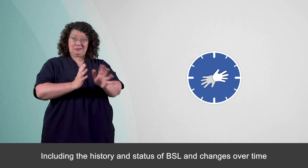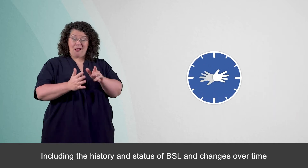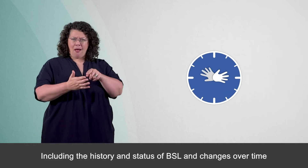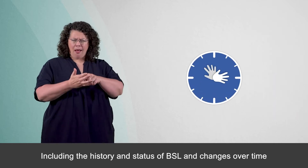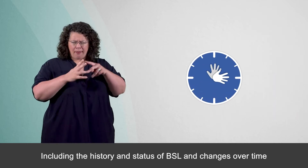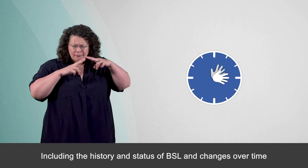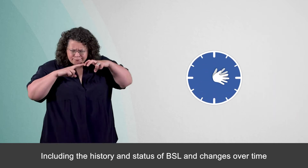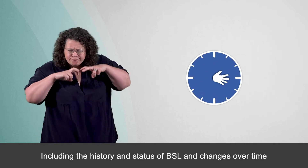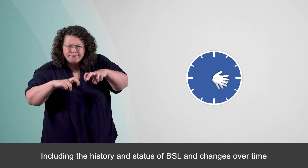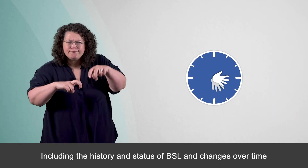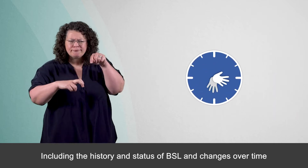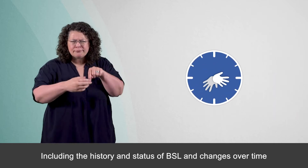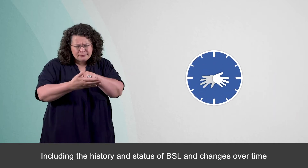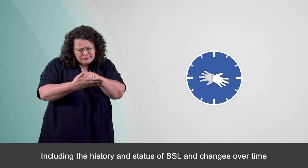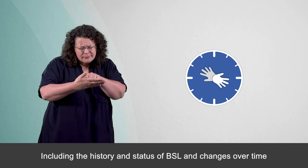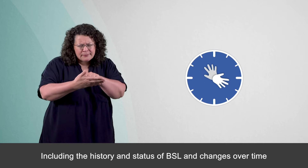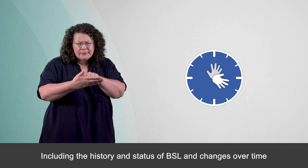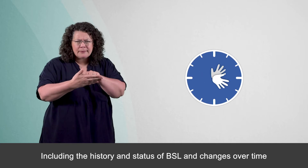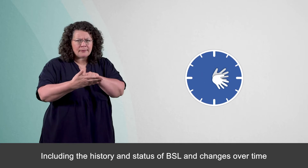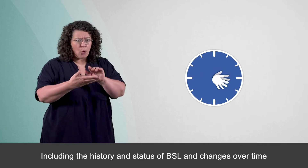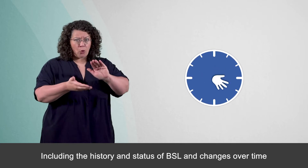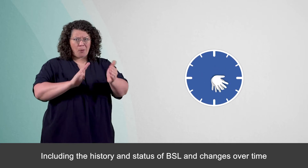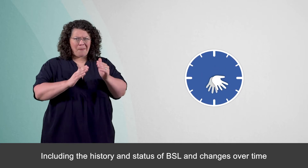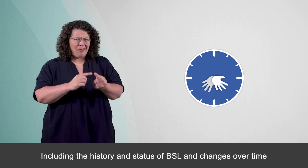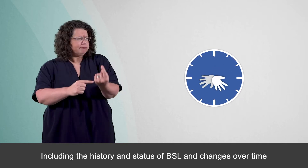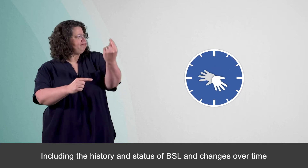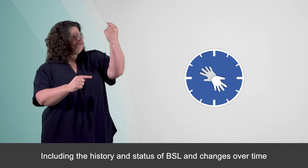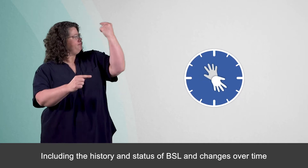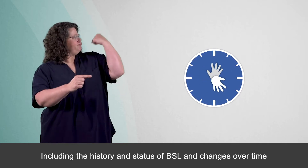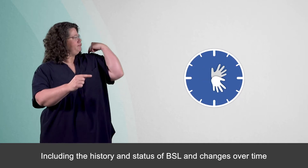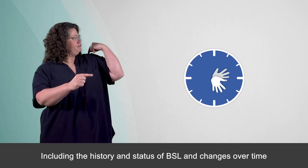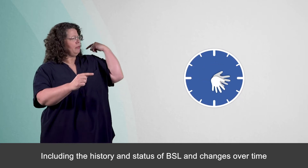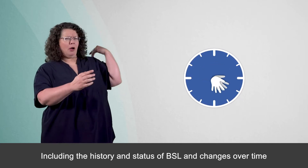Including the history and status of BSL and changes over time.